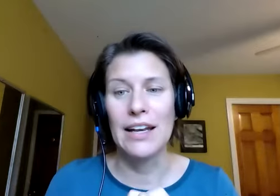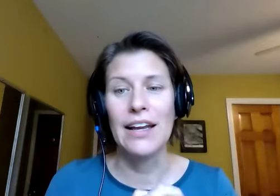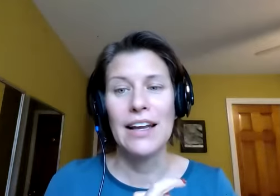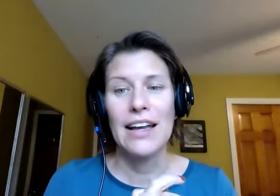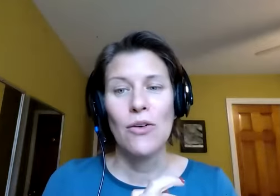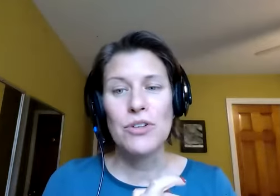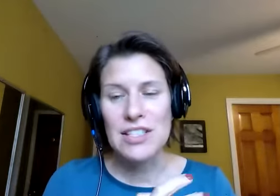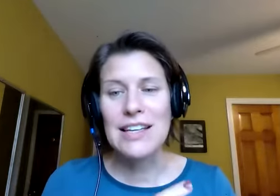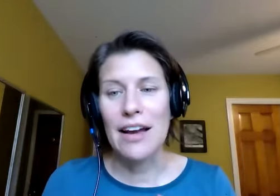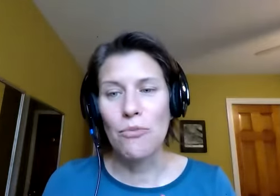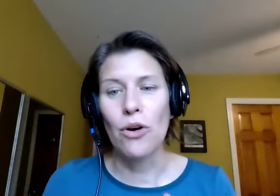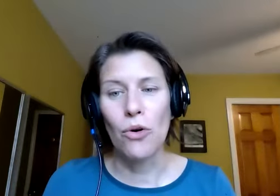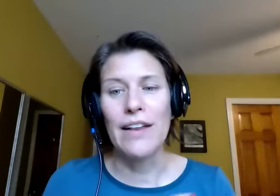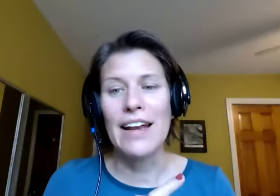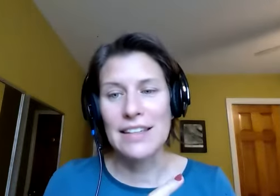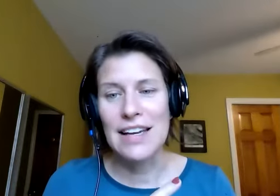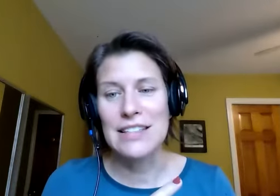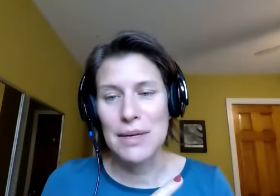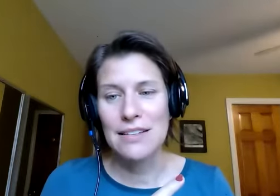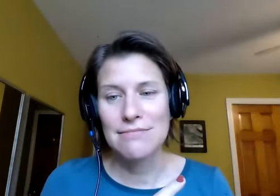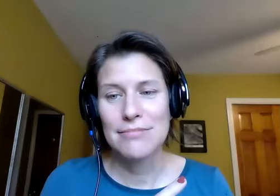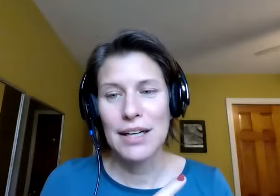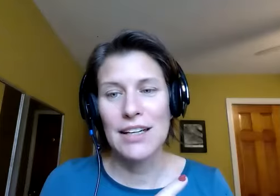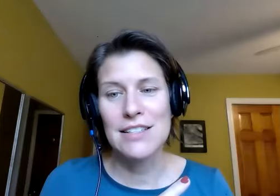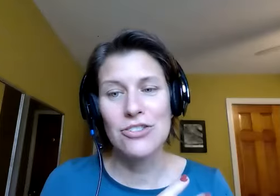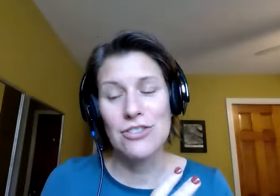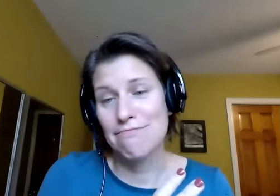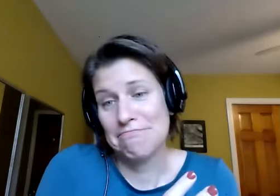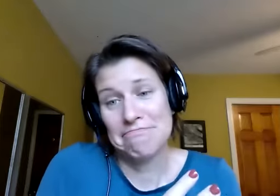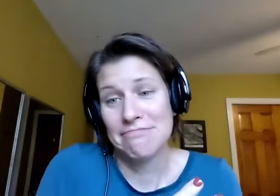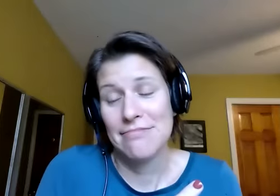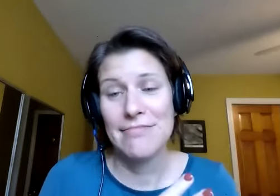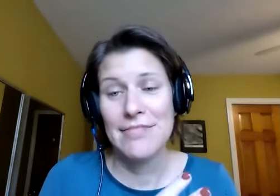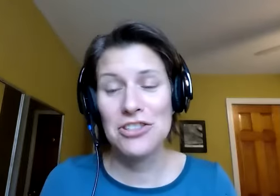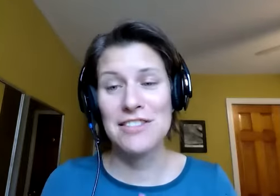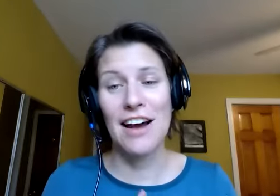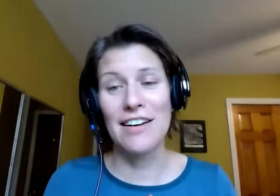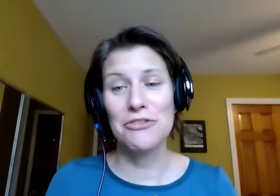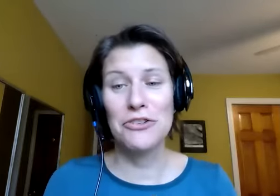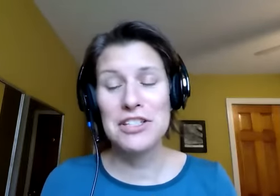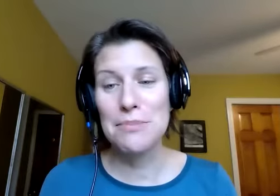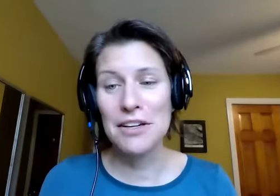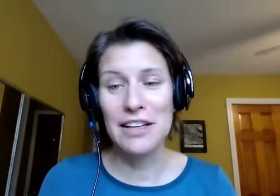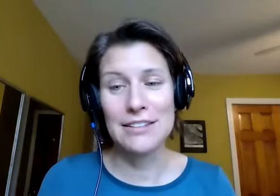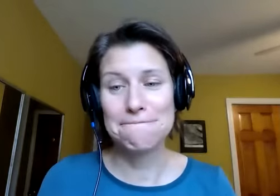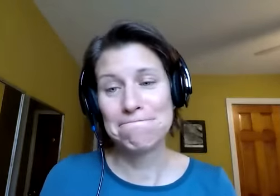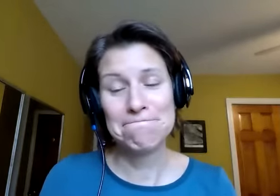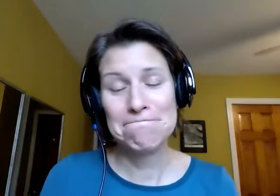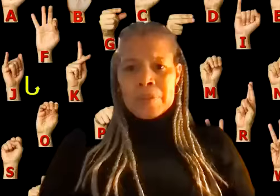And we're seeing that more and more. And that excites me because there's, there's just not enough diversity period. Absolutely.